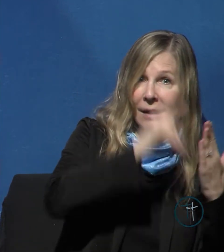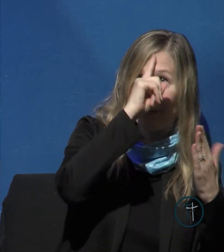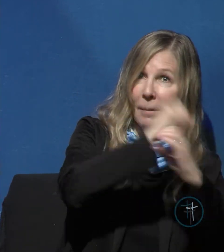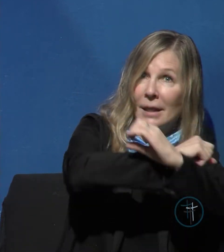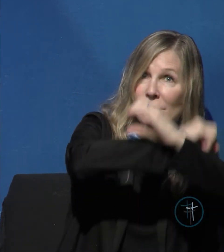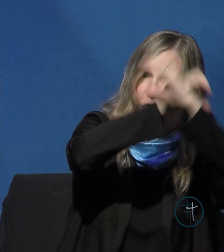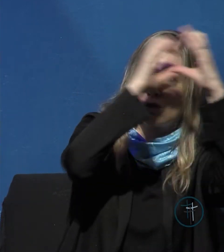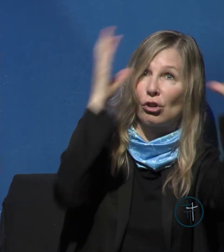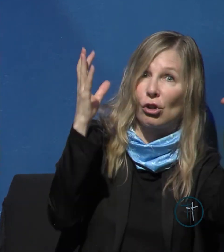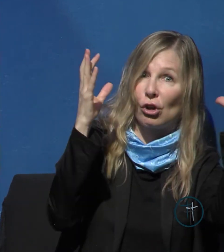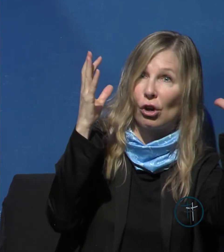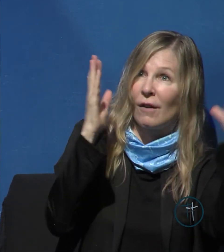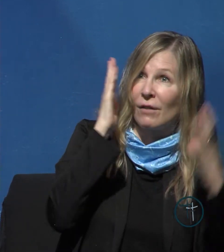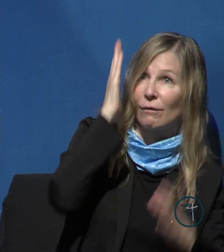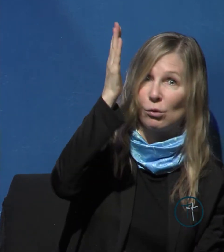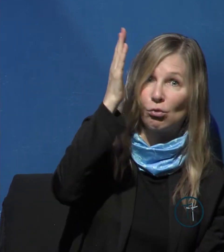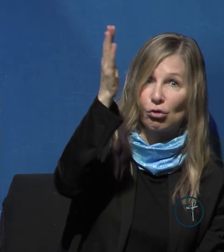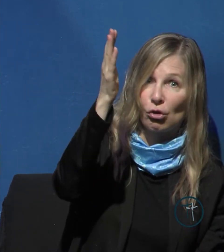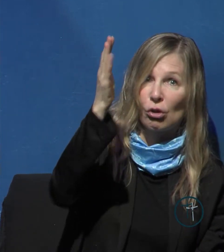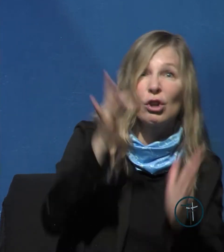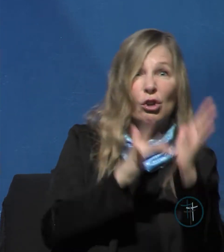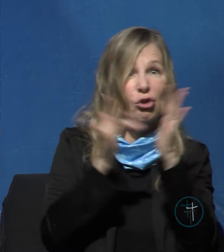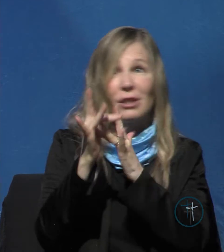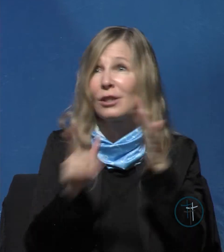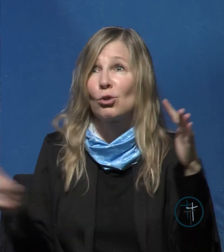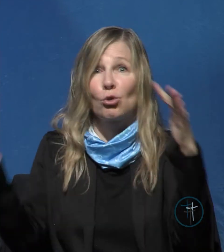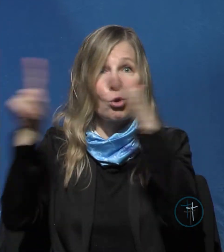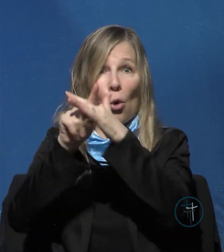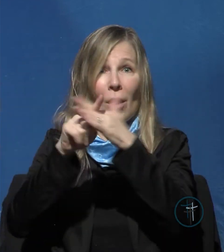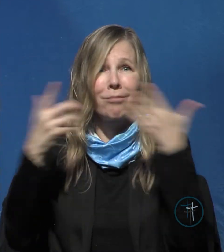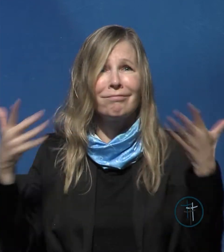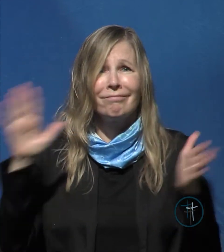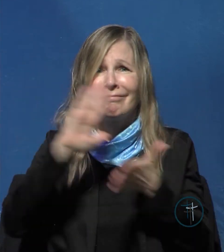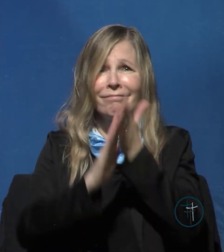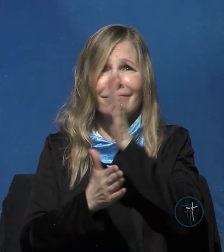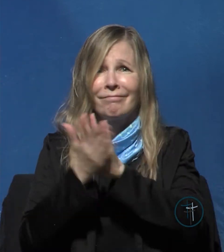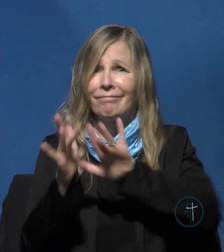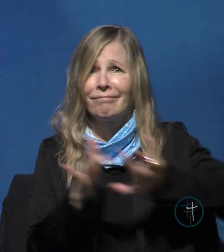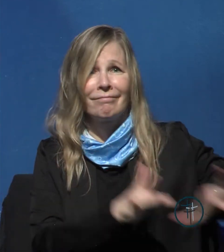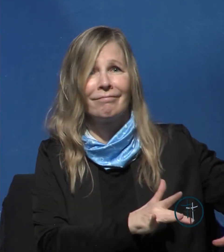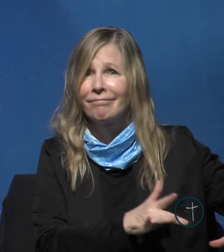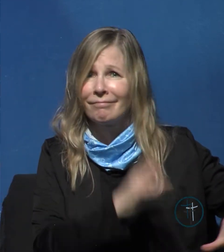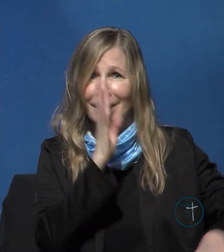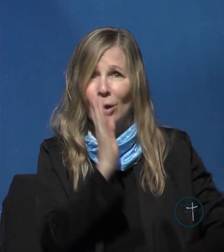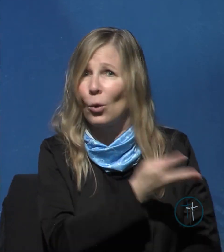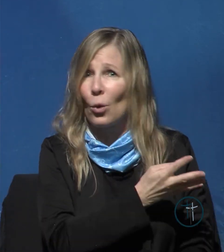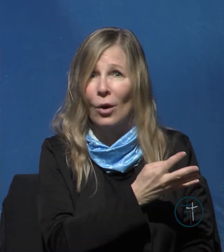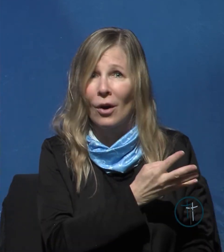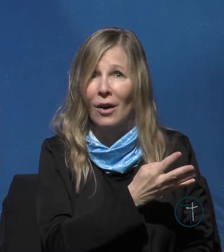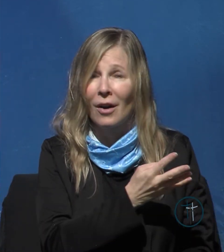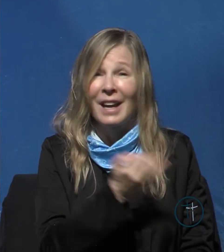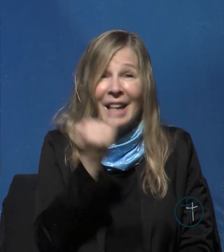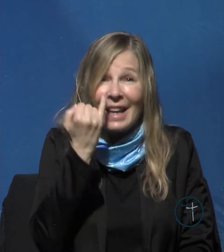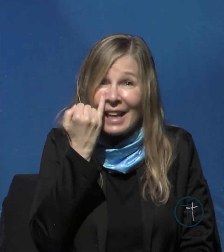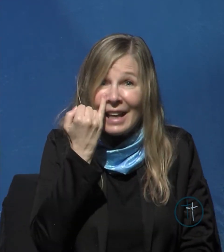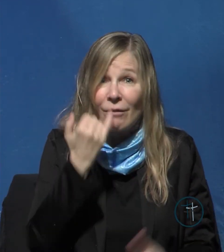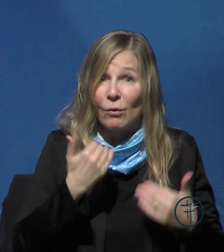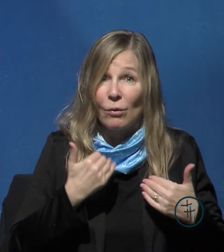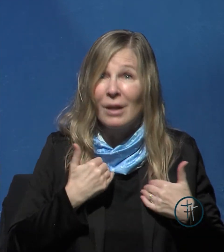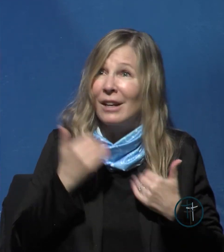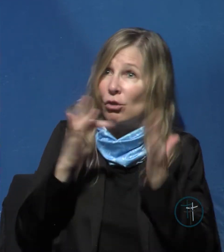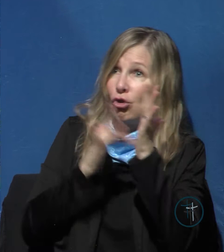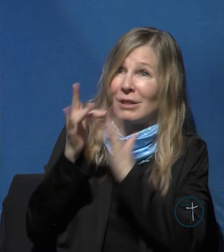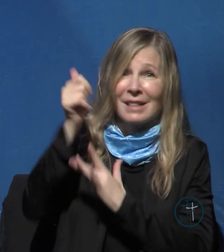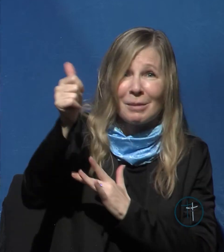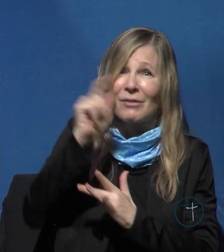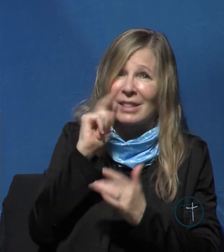sacrifice is done. Ignore all of that. If you add anything to Jesus, you don't have Jesus. He's everything. He